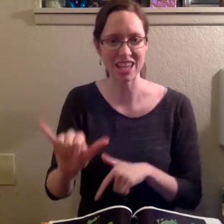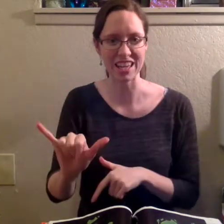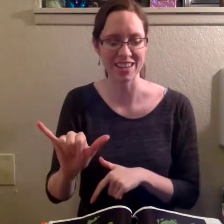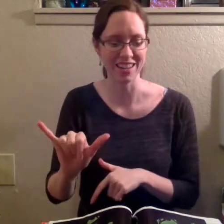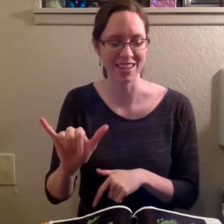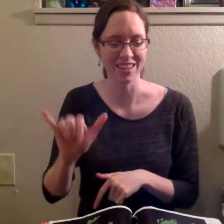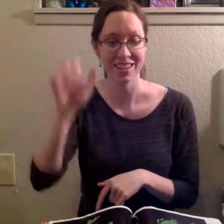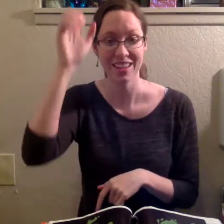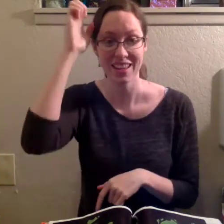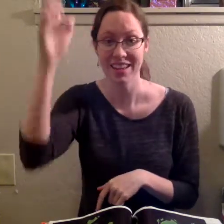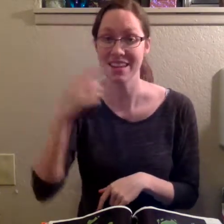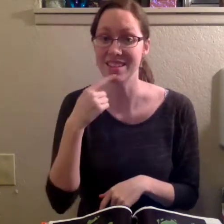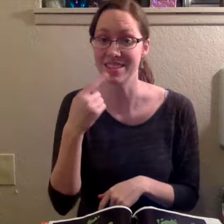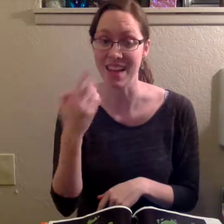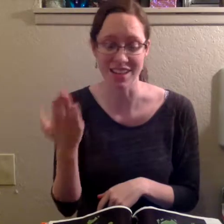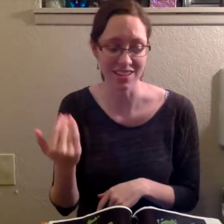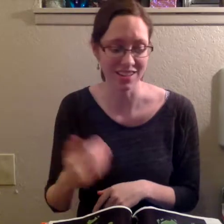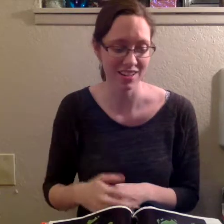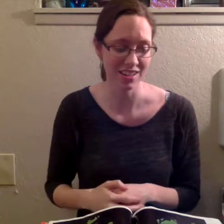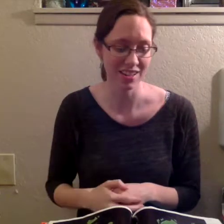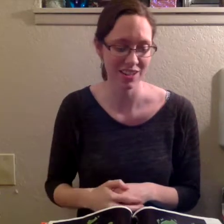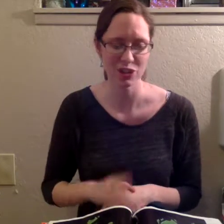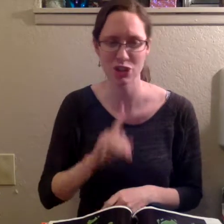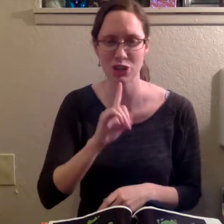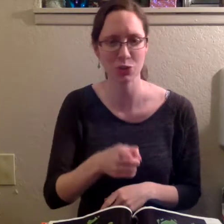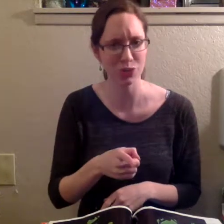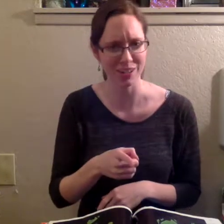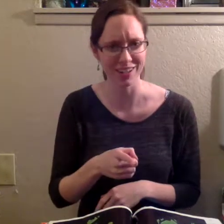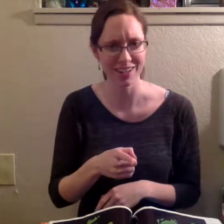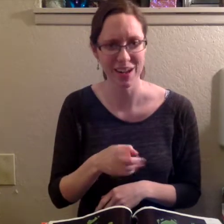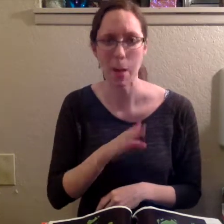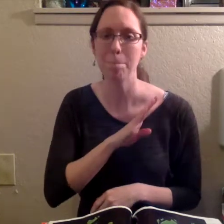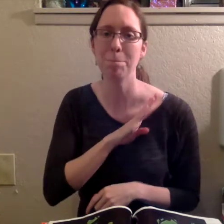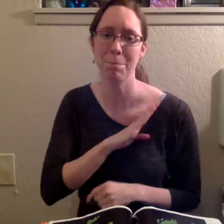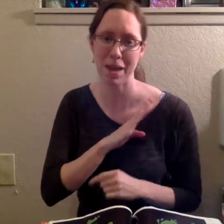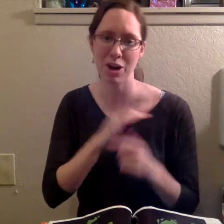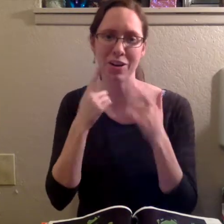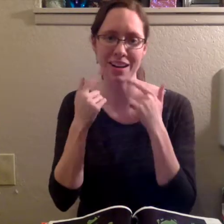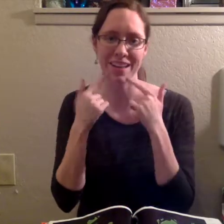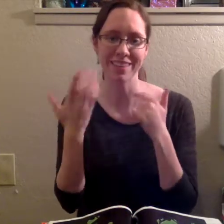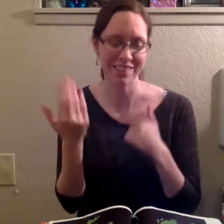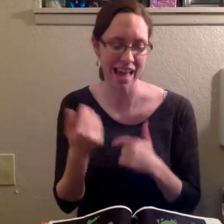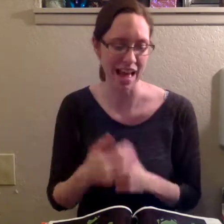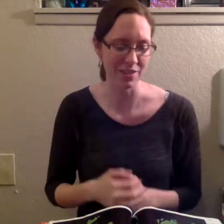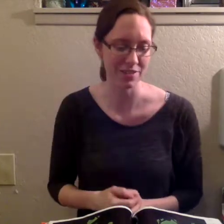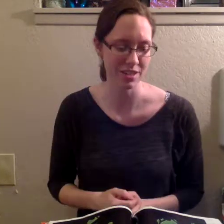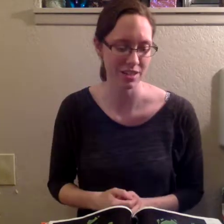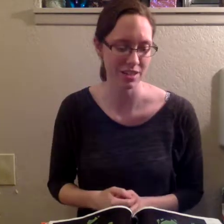lucky," he said. "Sure," Barry laughed.